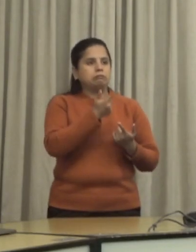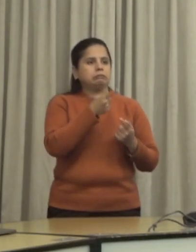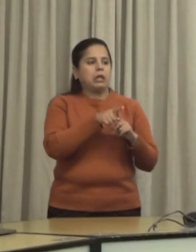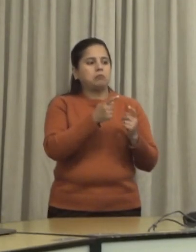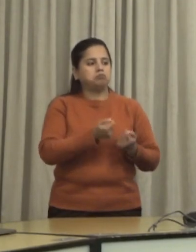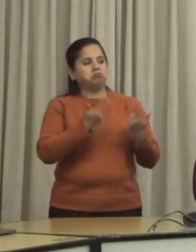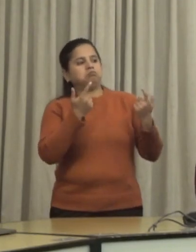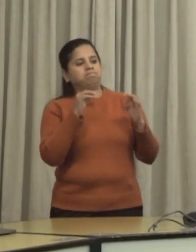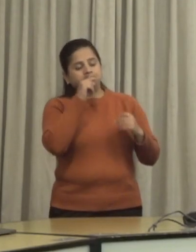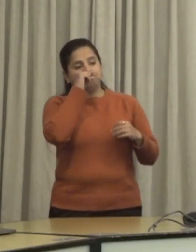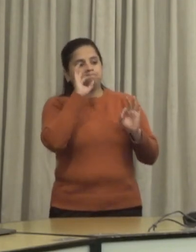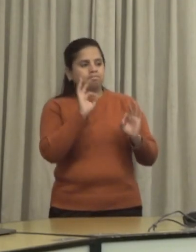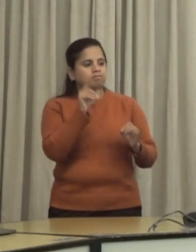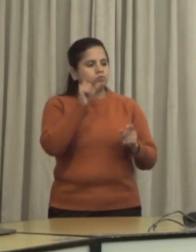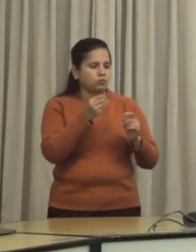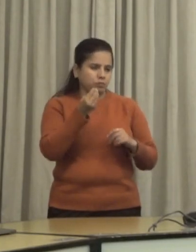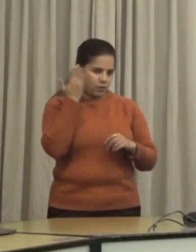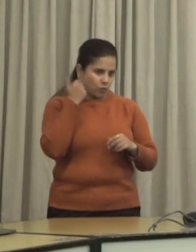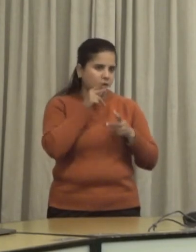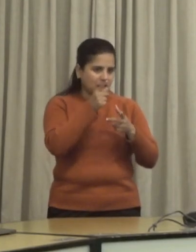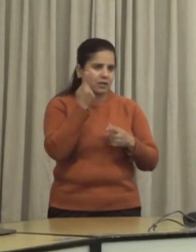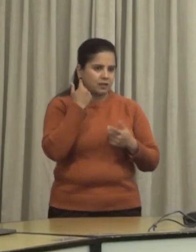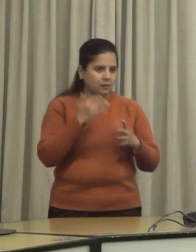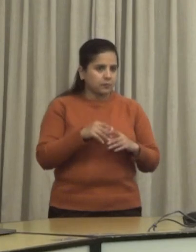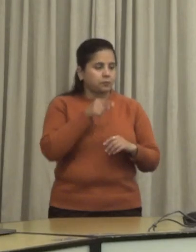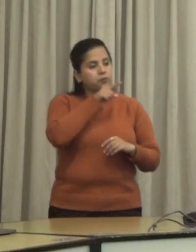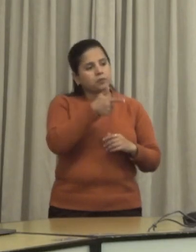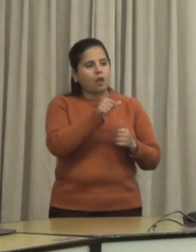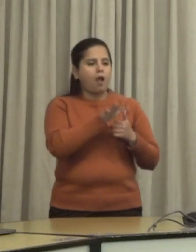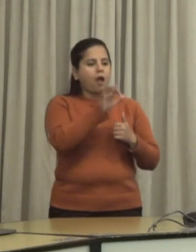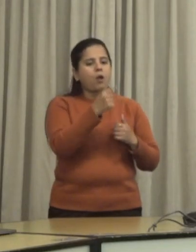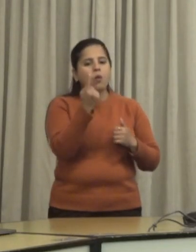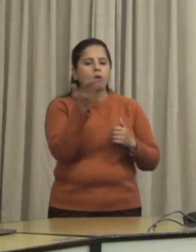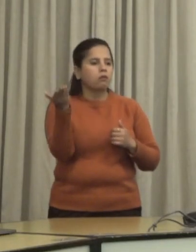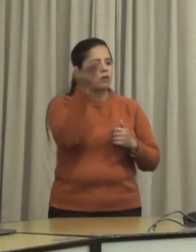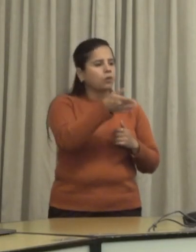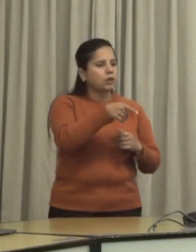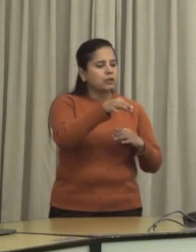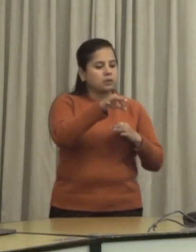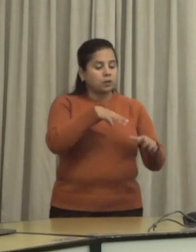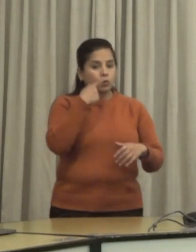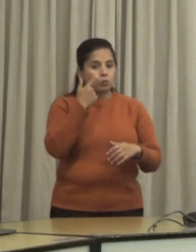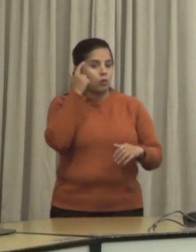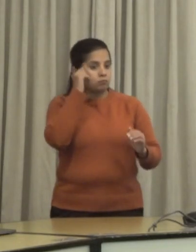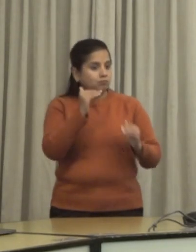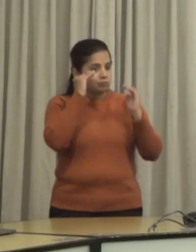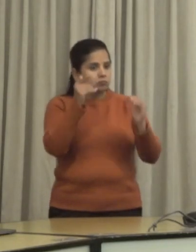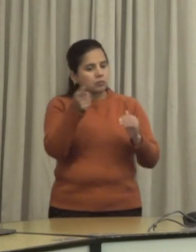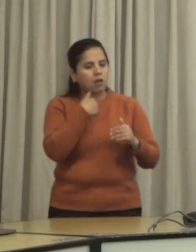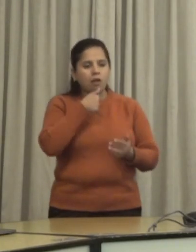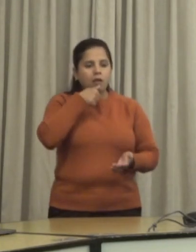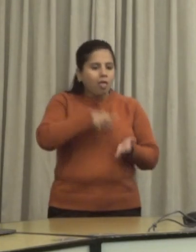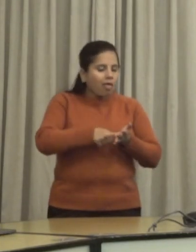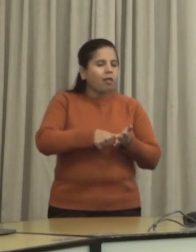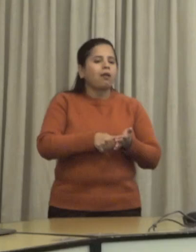as the person put it yesterday, that they are accessible to only urban educated persons